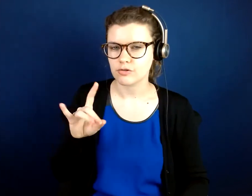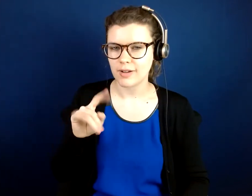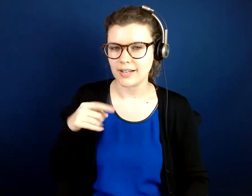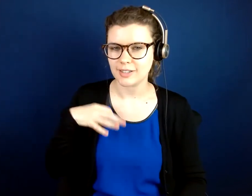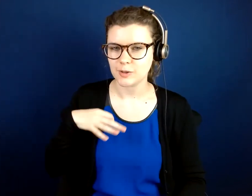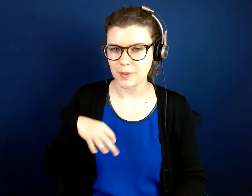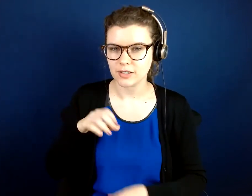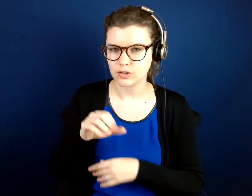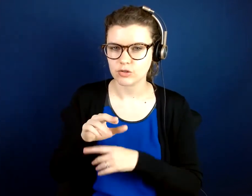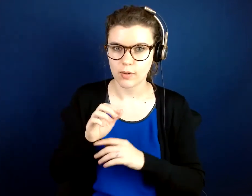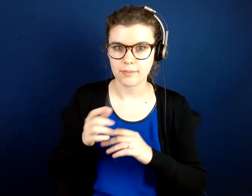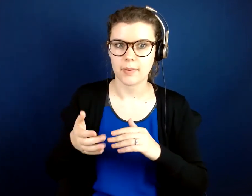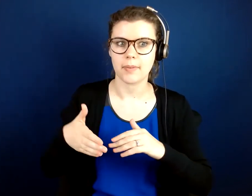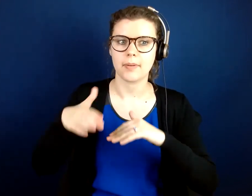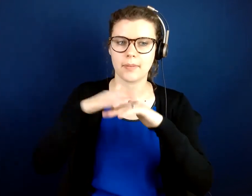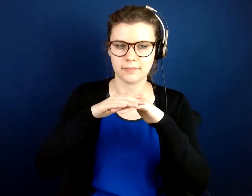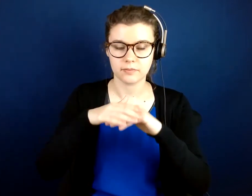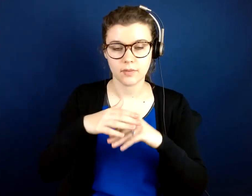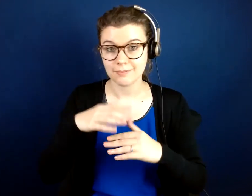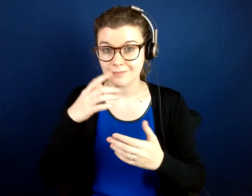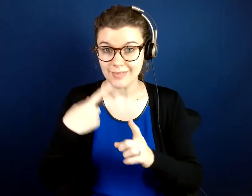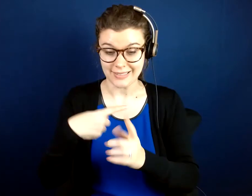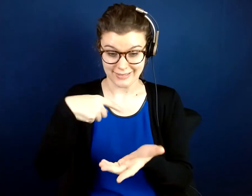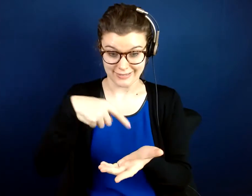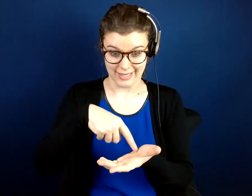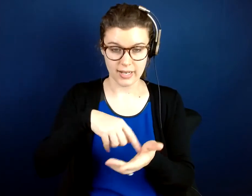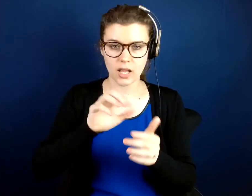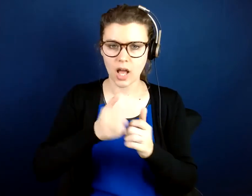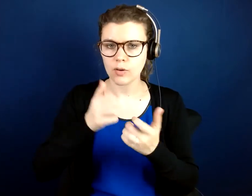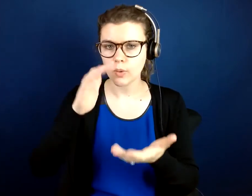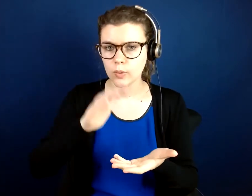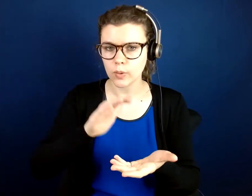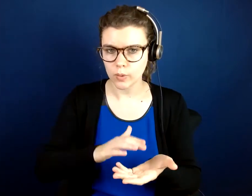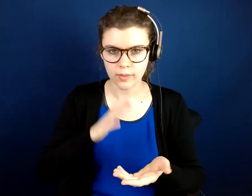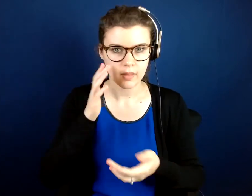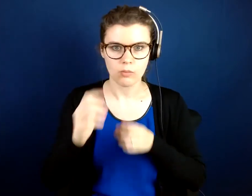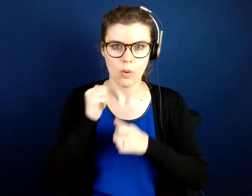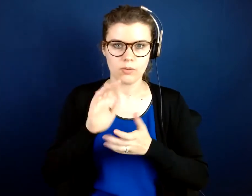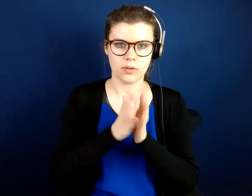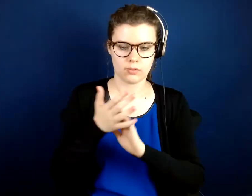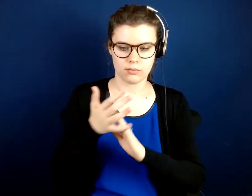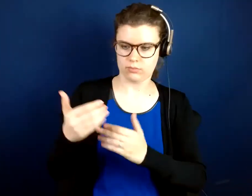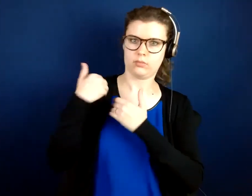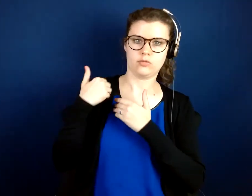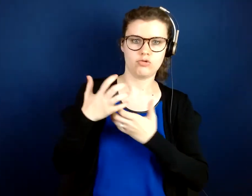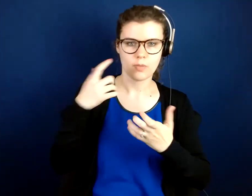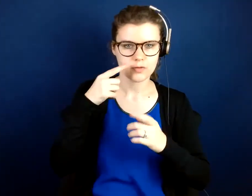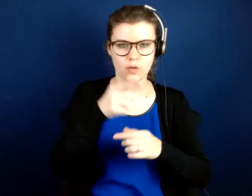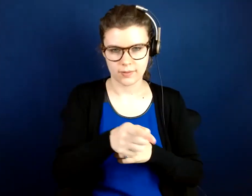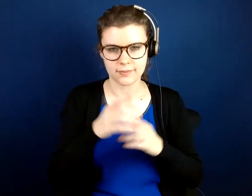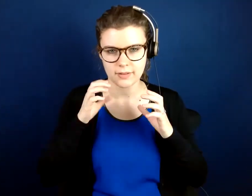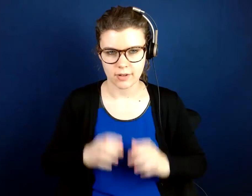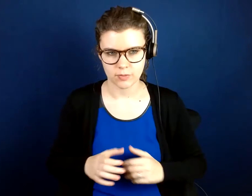using ways that will be less of a financial burden on the consumer. Some of our consumers have